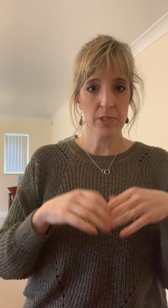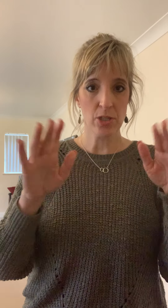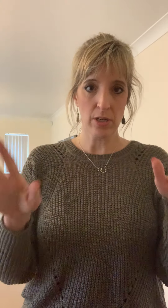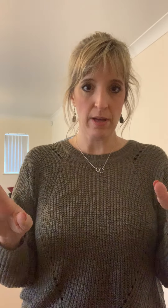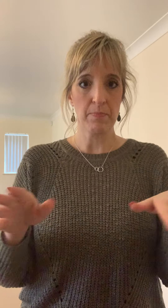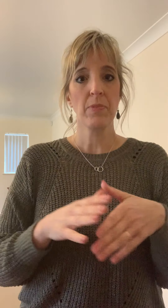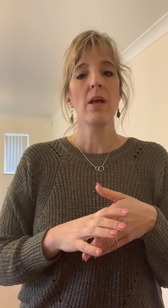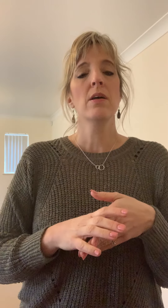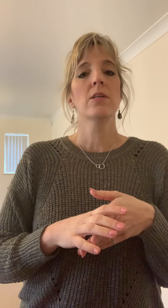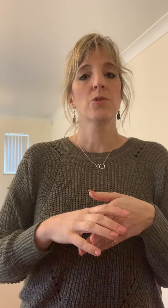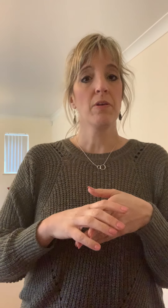start again.